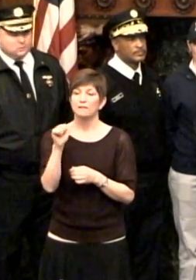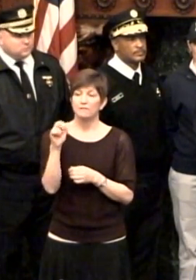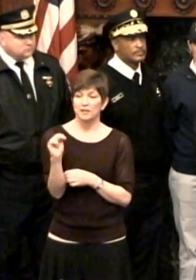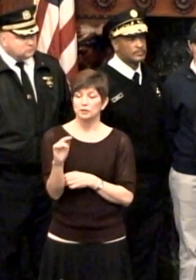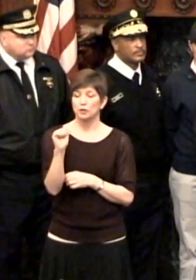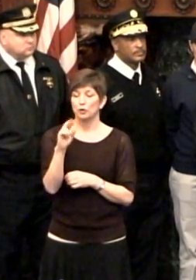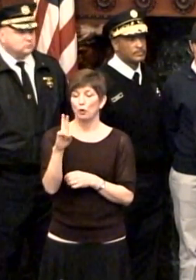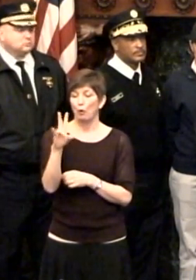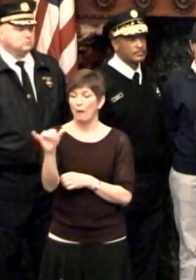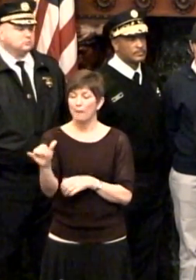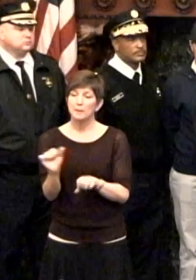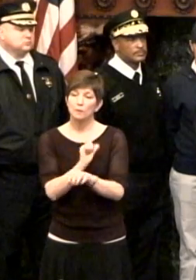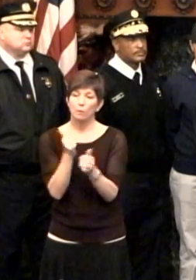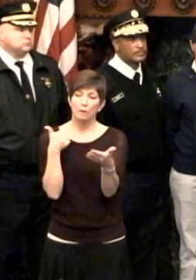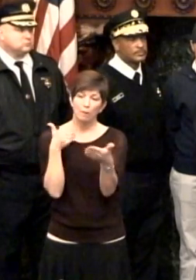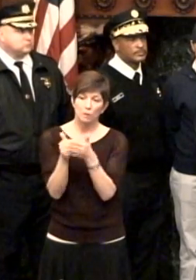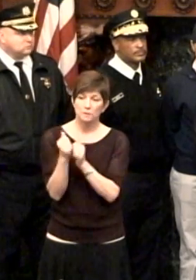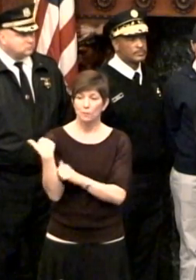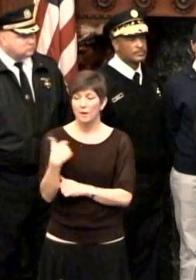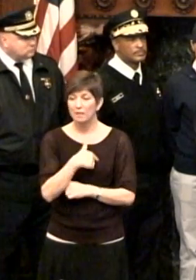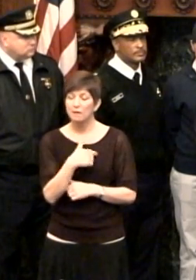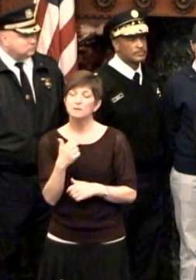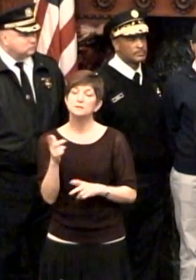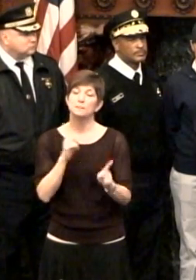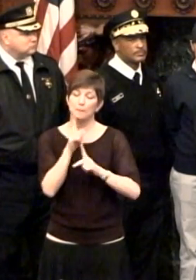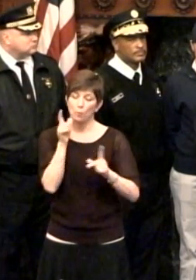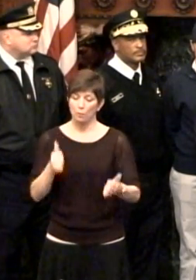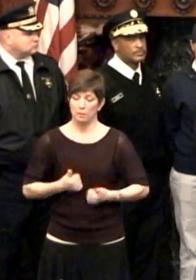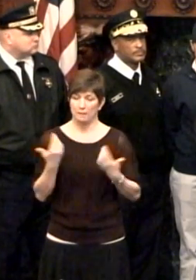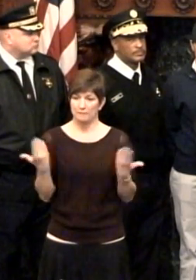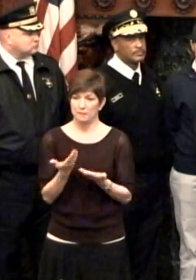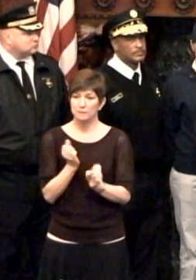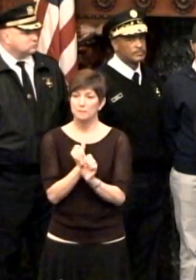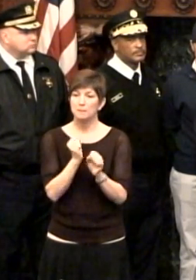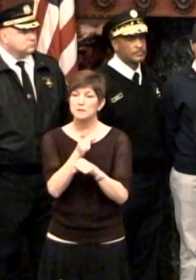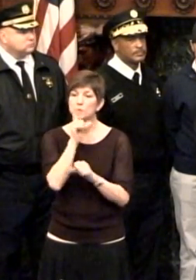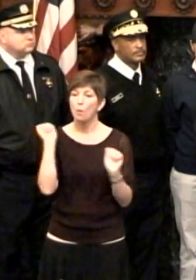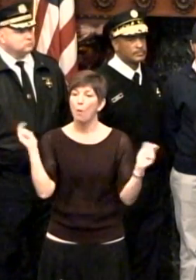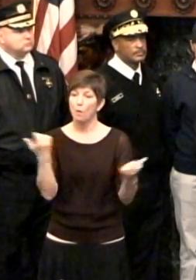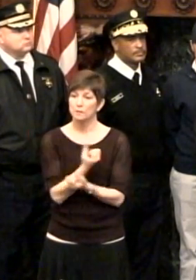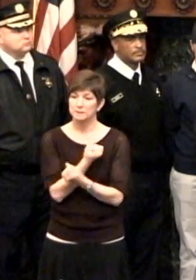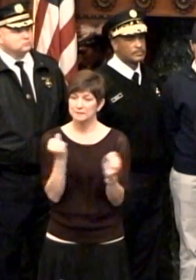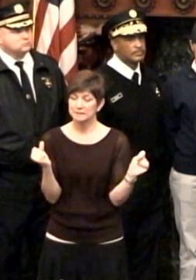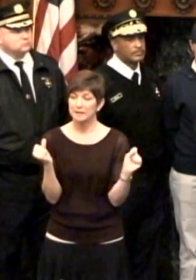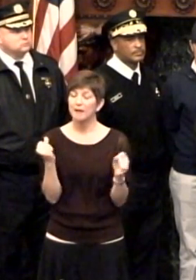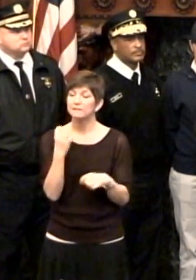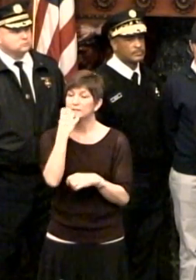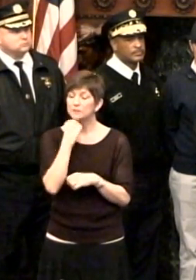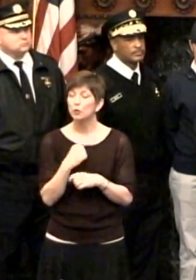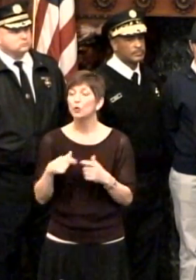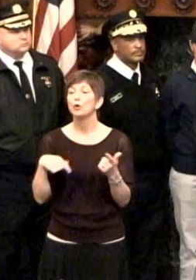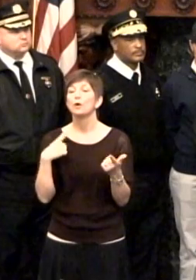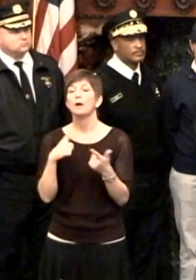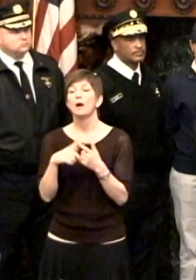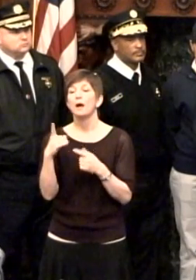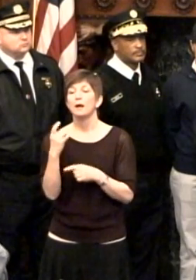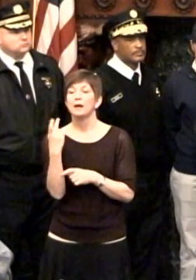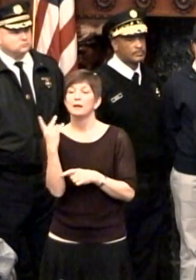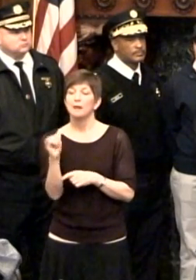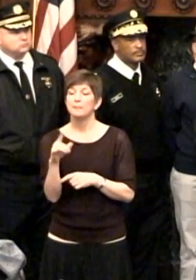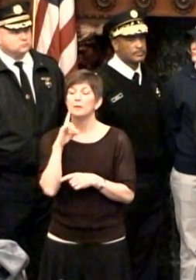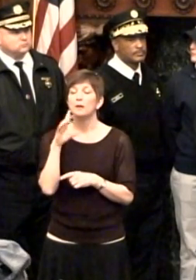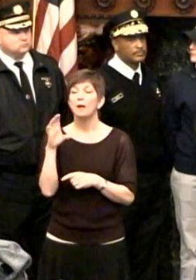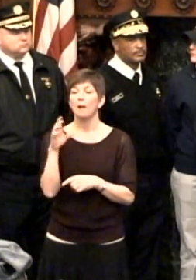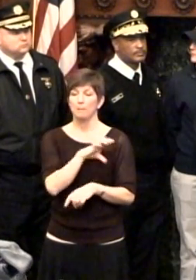to work very, very closely with us and residents to make sure that everyone is safe and secure. I want to thank Deputy Police Commissioner Bethel